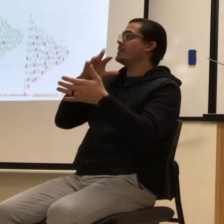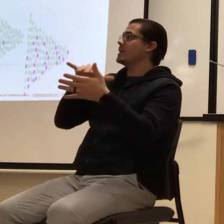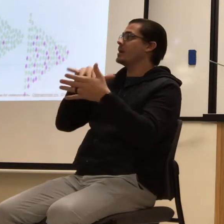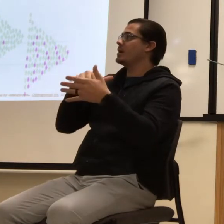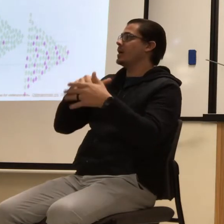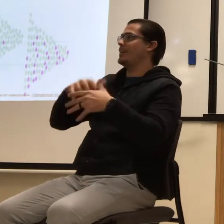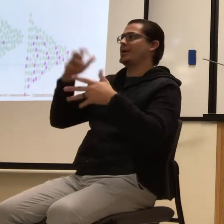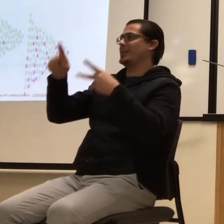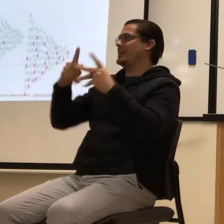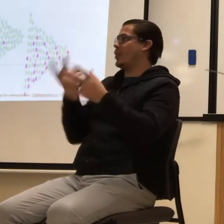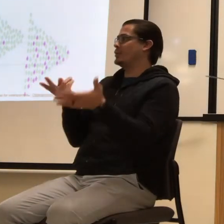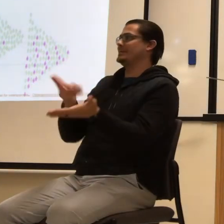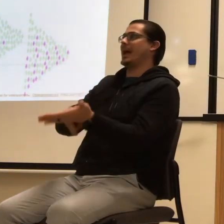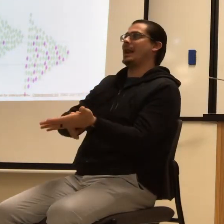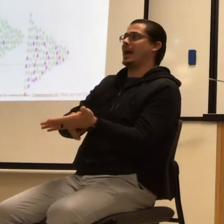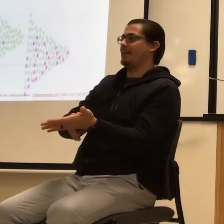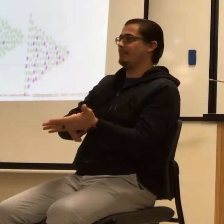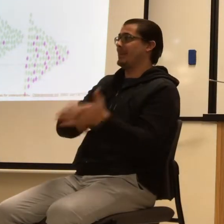bunch of people to sign up,